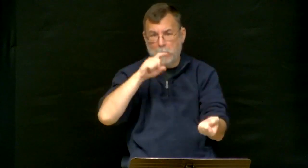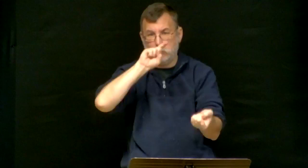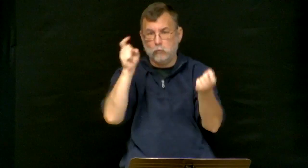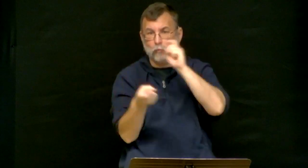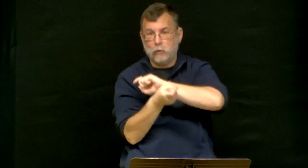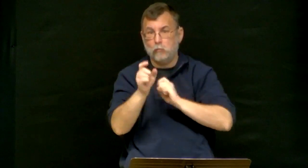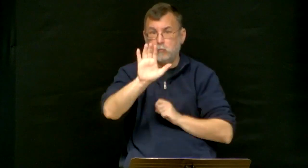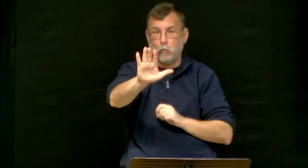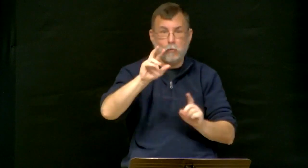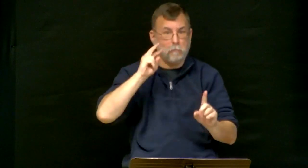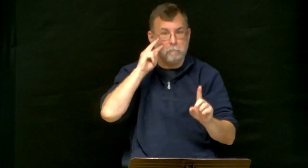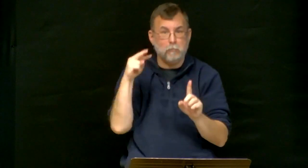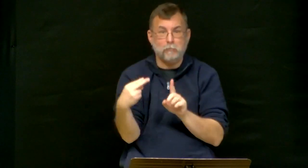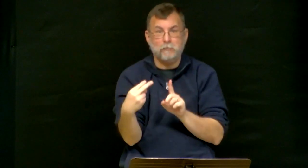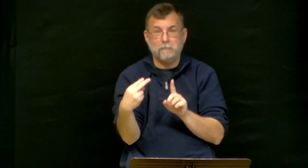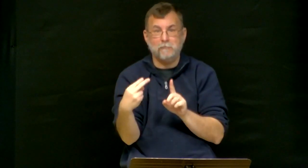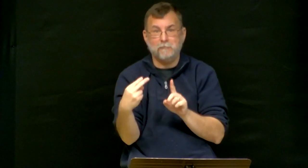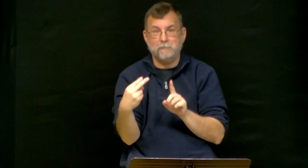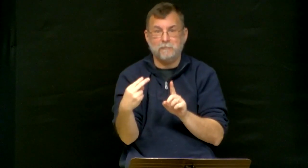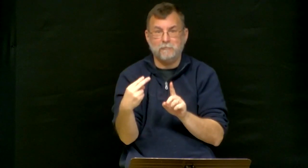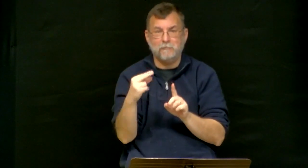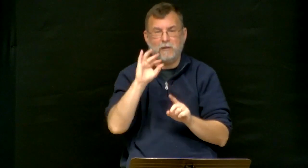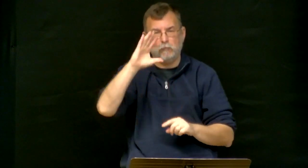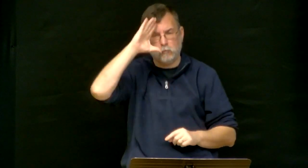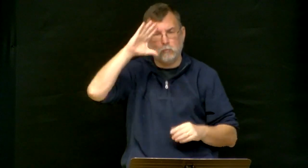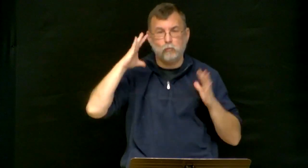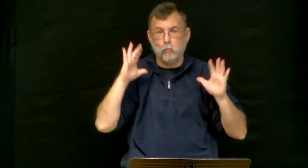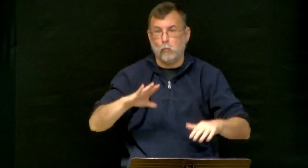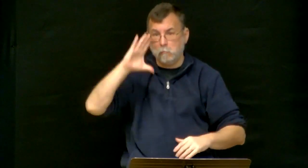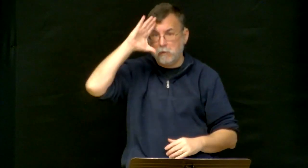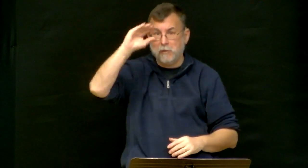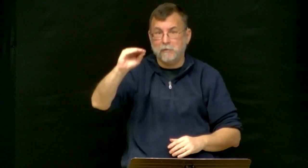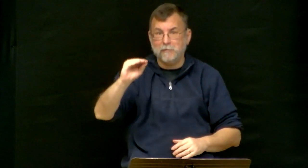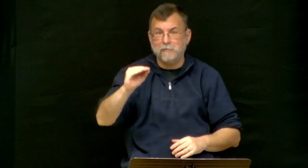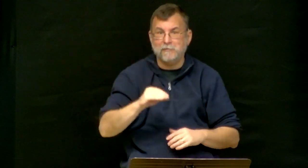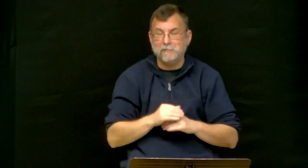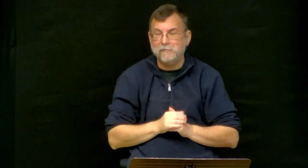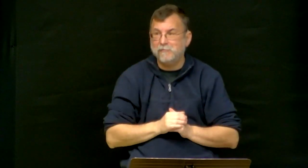So I hope that has changed your perspective and given you another look at the snowman.